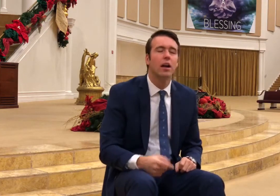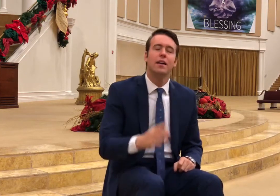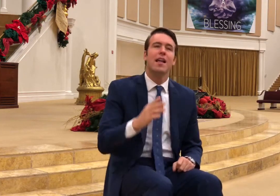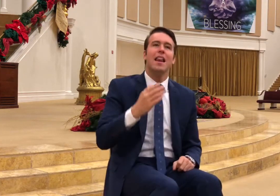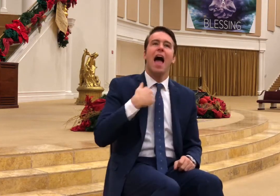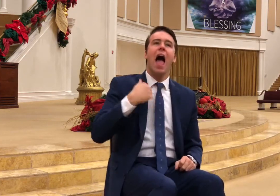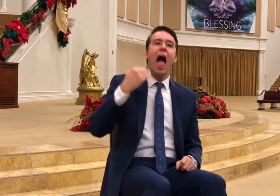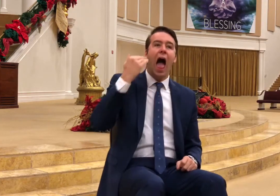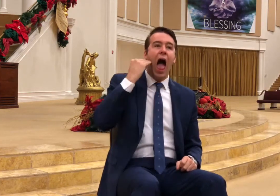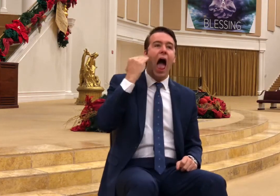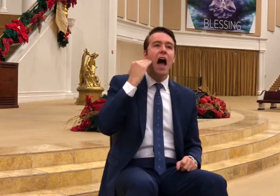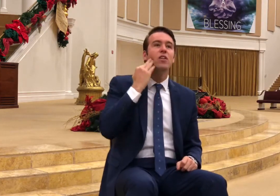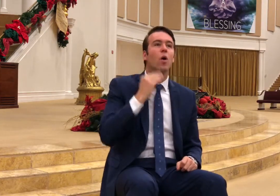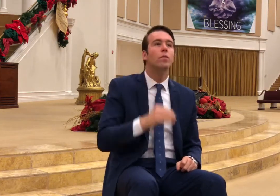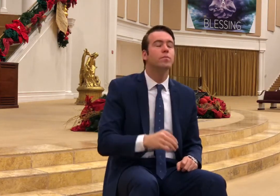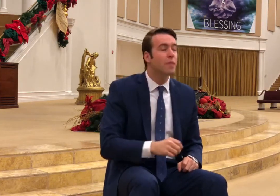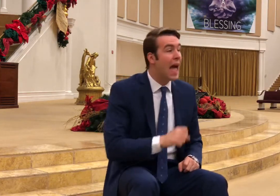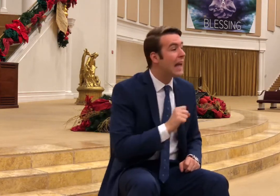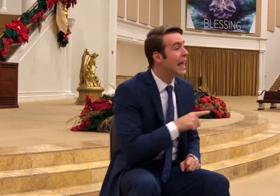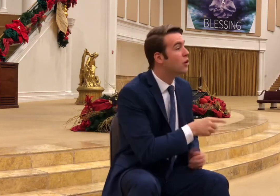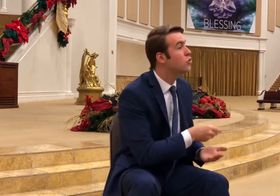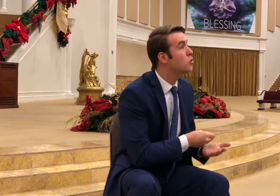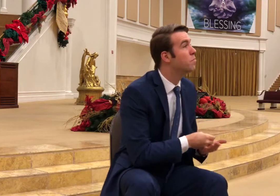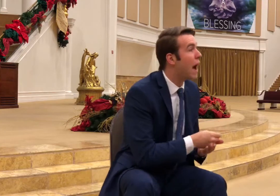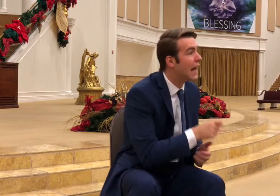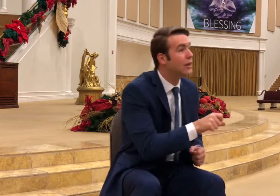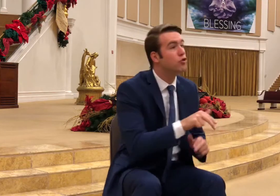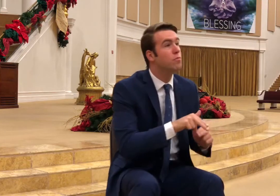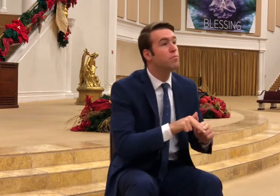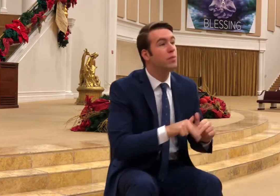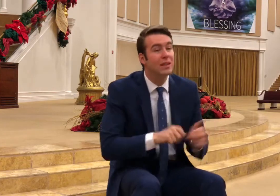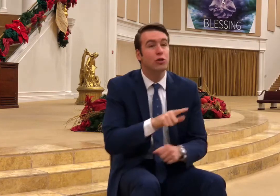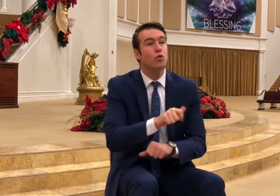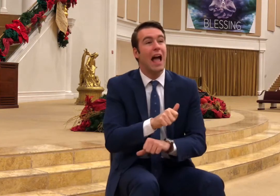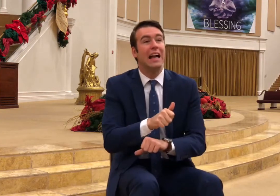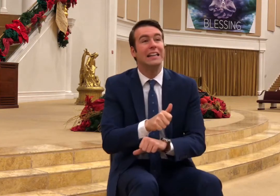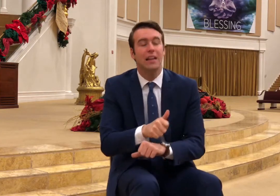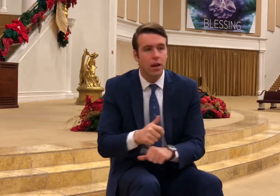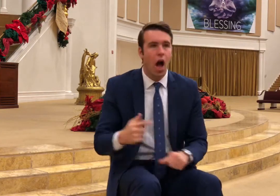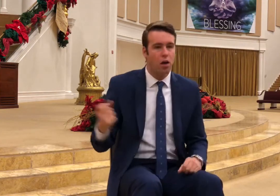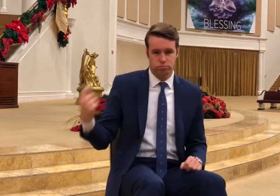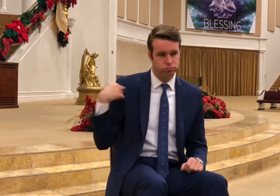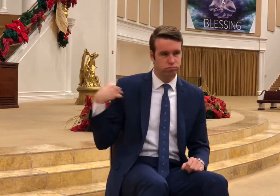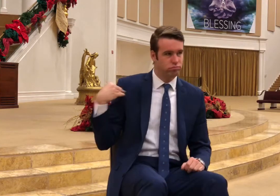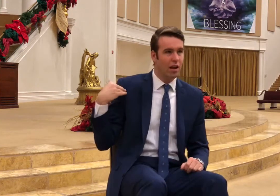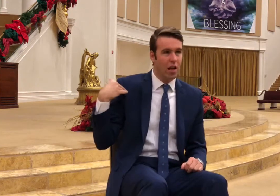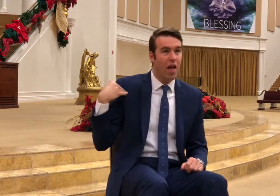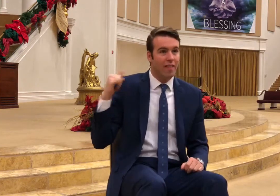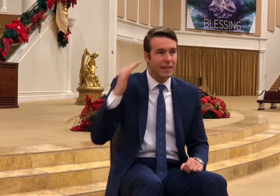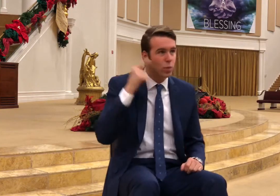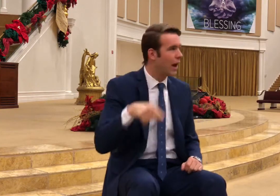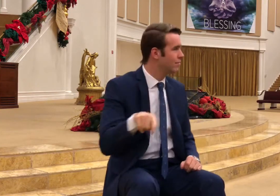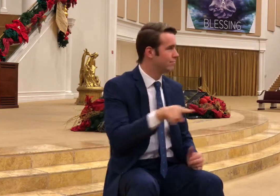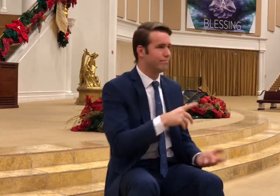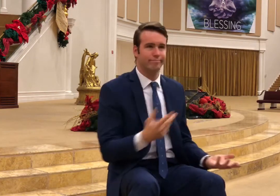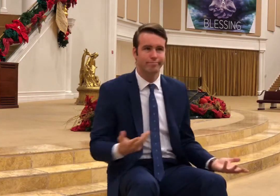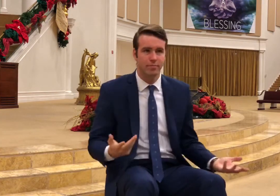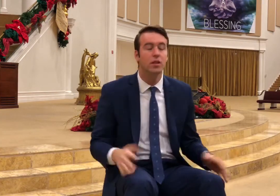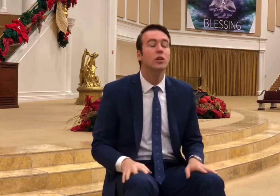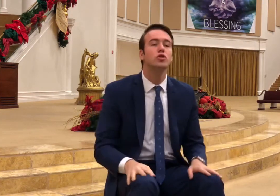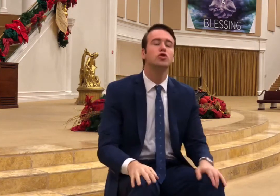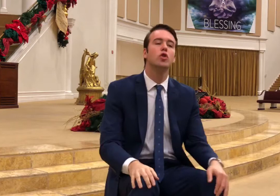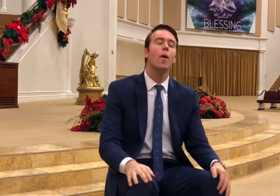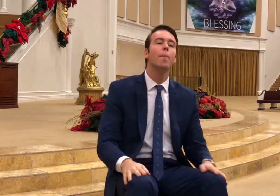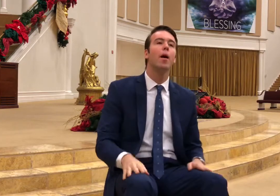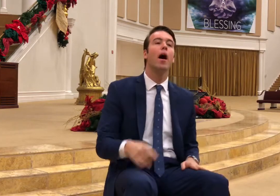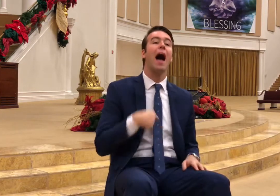I know the shoe's going to drop. Okay, can you buy this? Can you build this? Can you establish this? That's why we got you here. Okay?